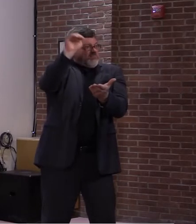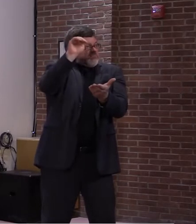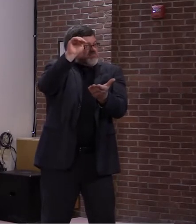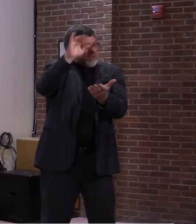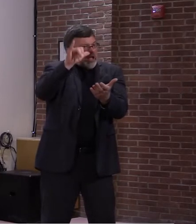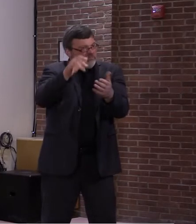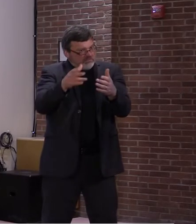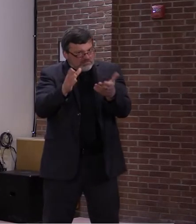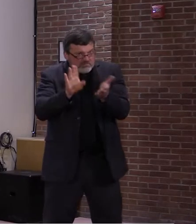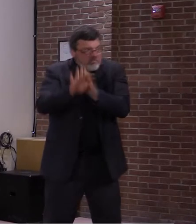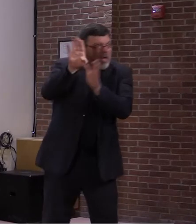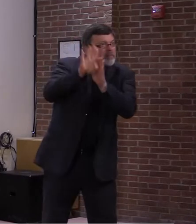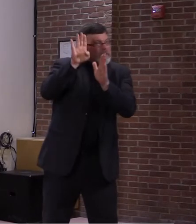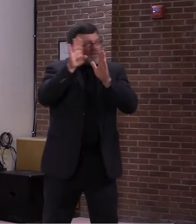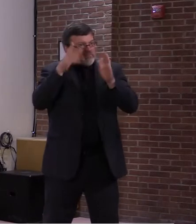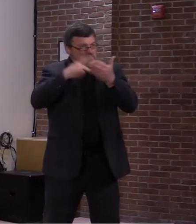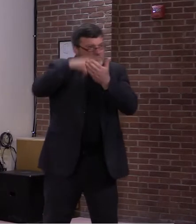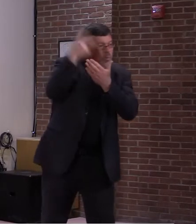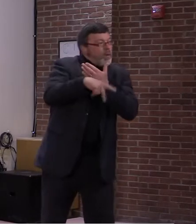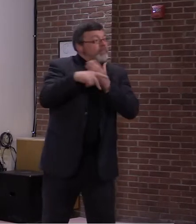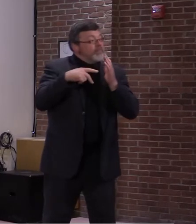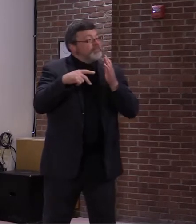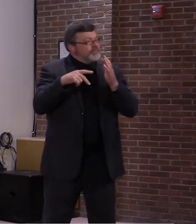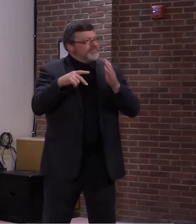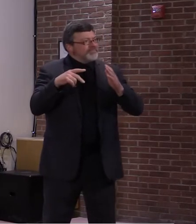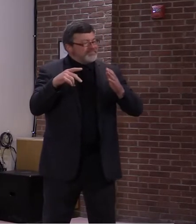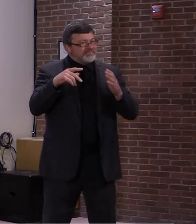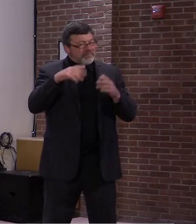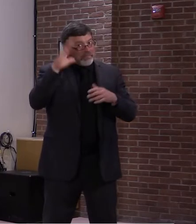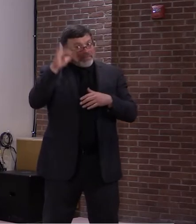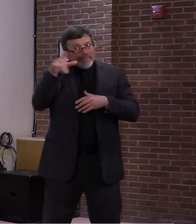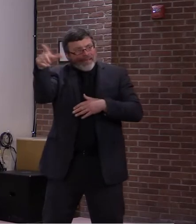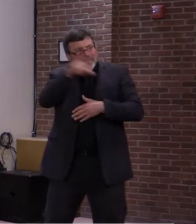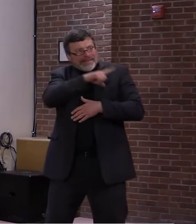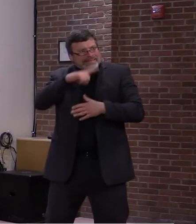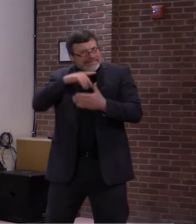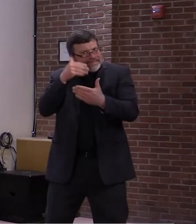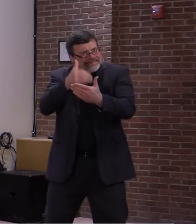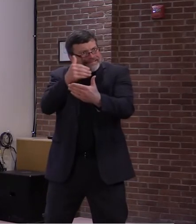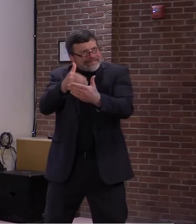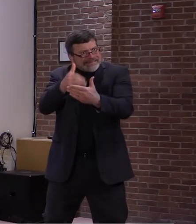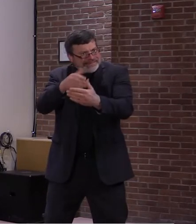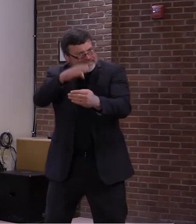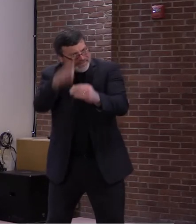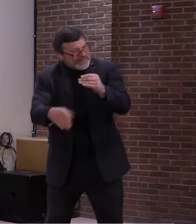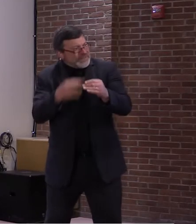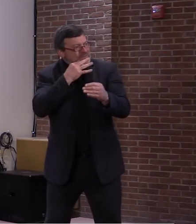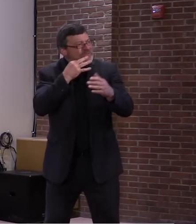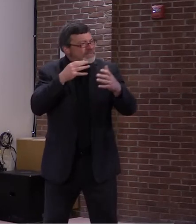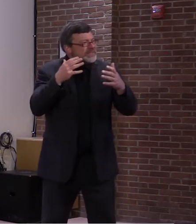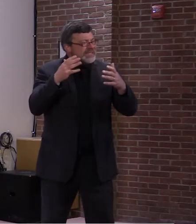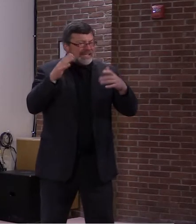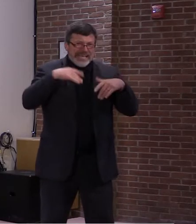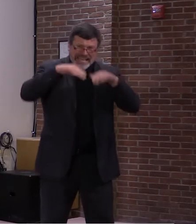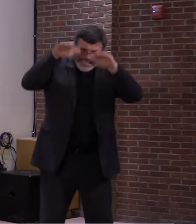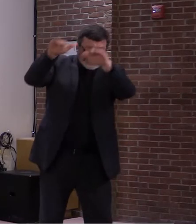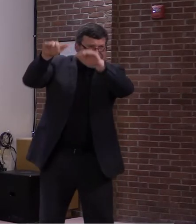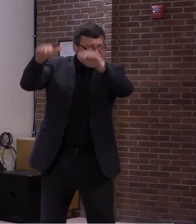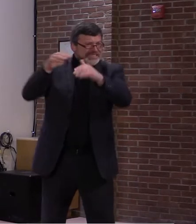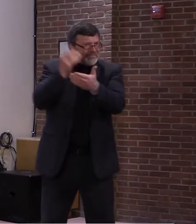And as we wade through the final days of the session, we're asking that budget committees restore the majority of that